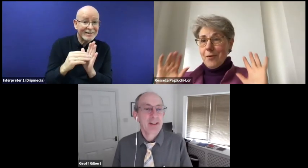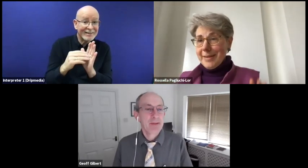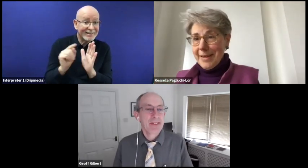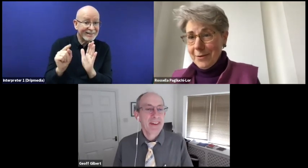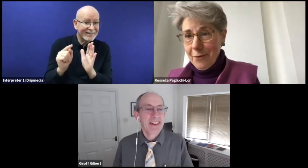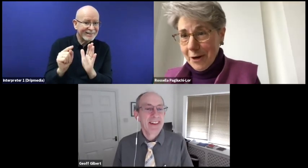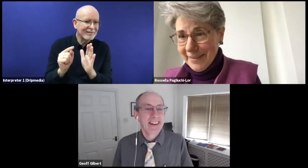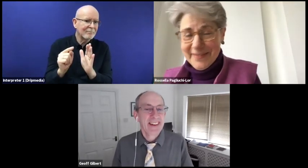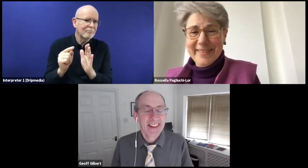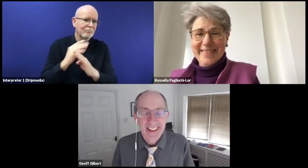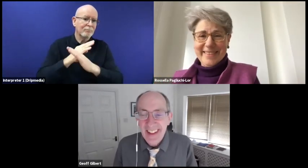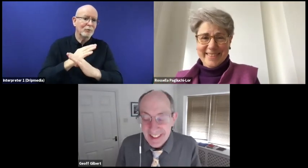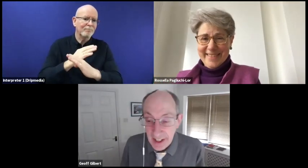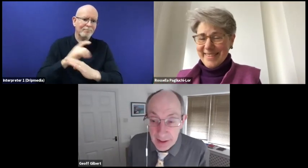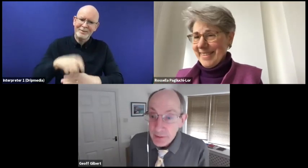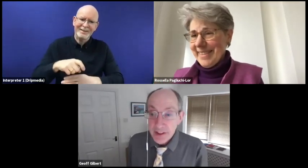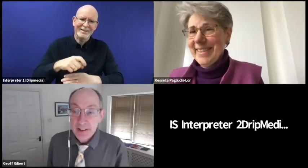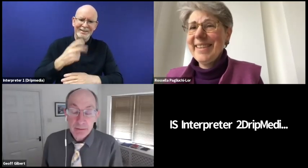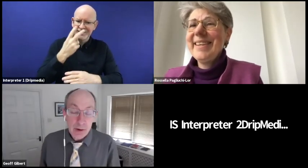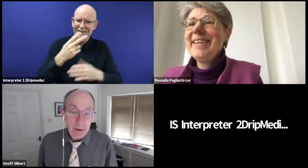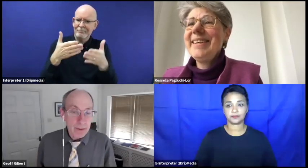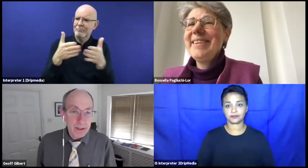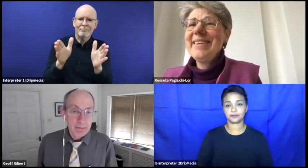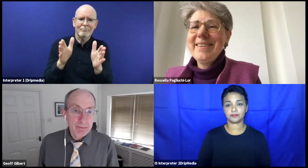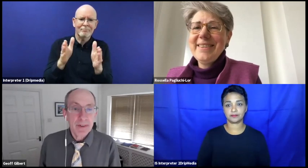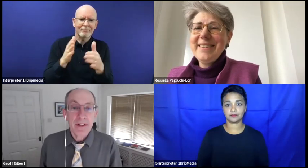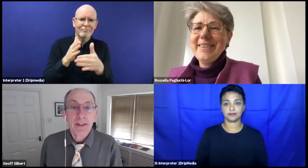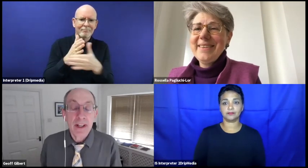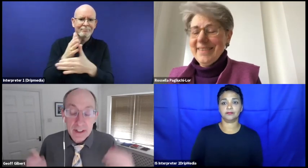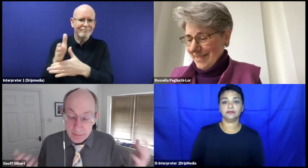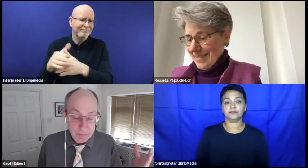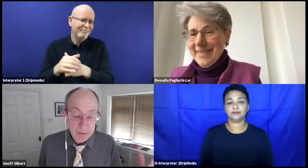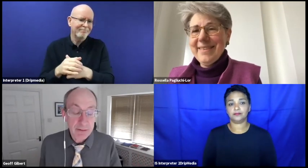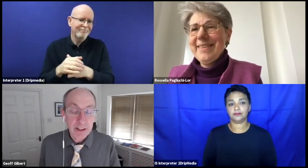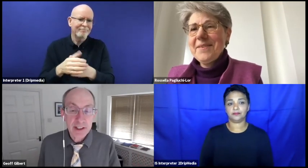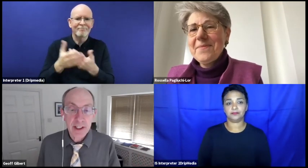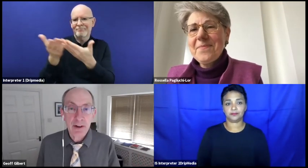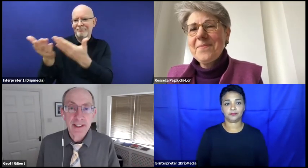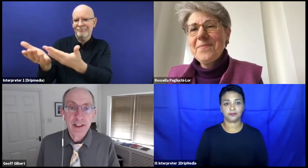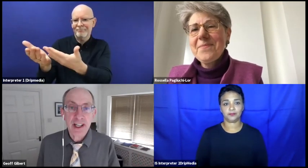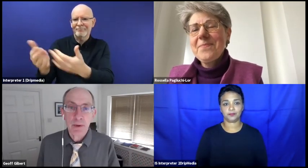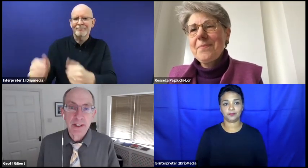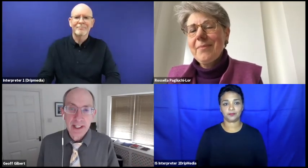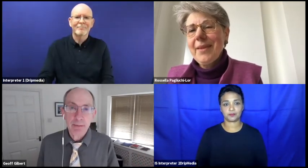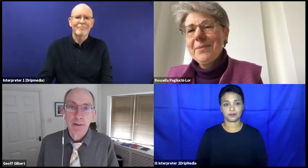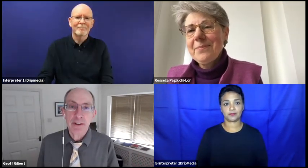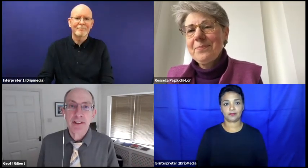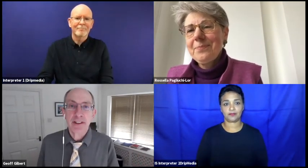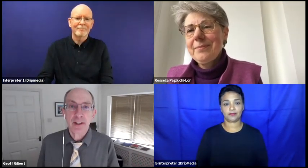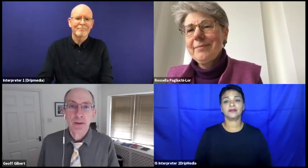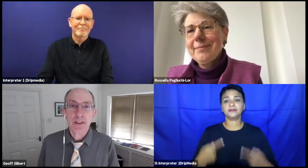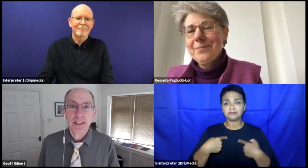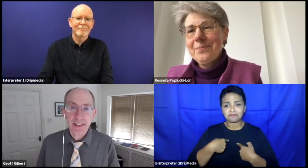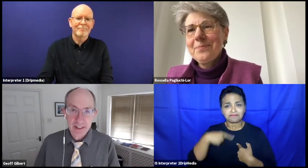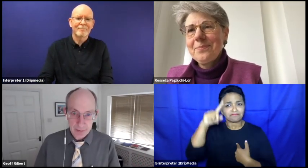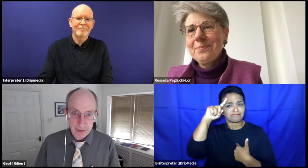hand over the floor. Yeah, I remember several years ago having a chat with Nick Morris,